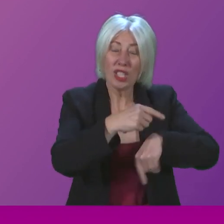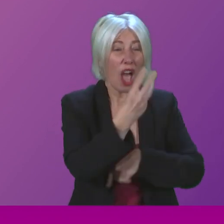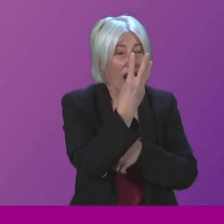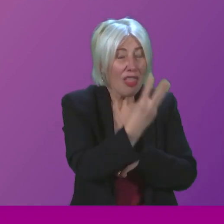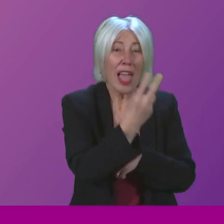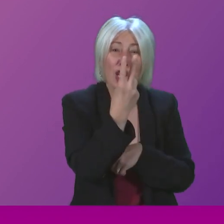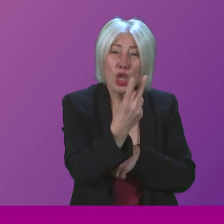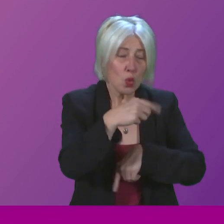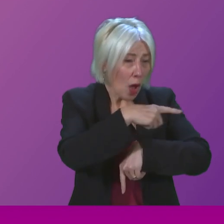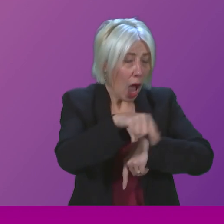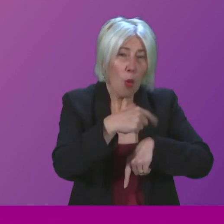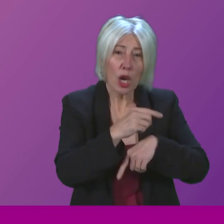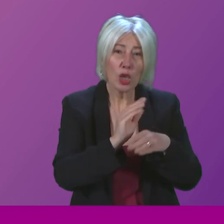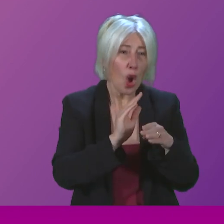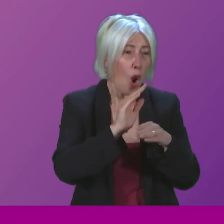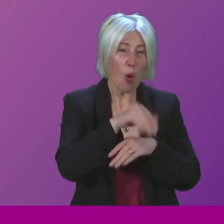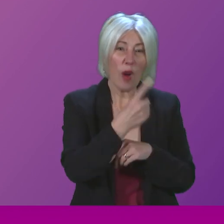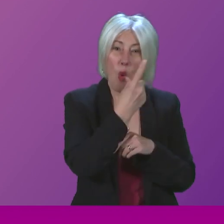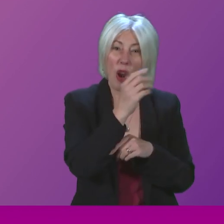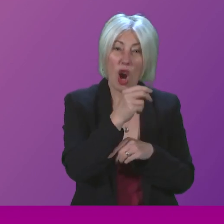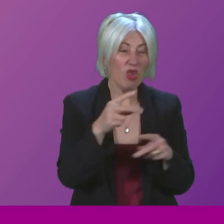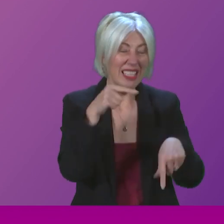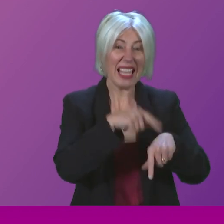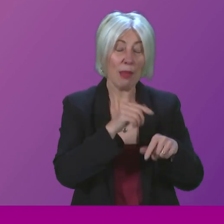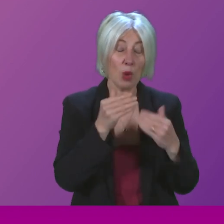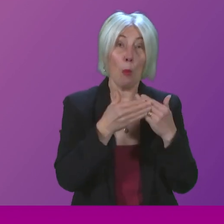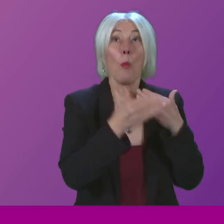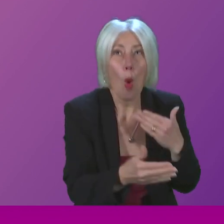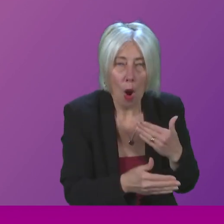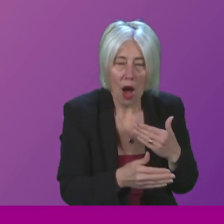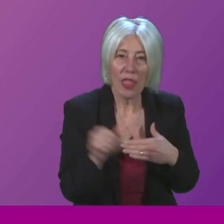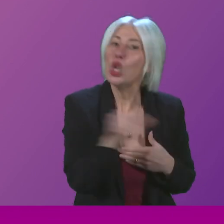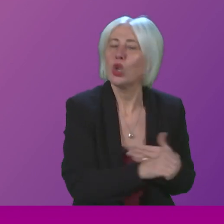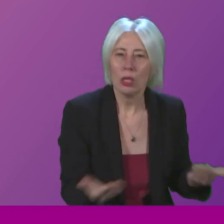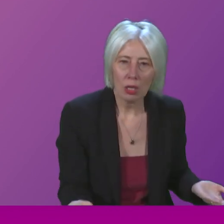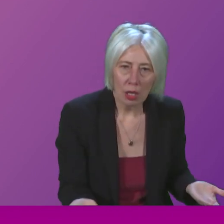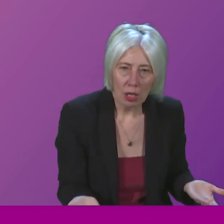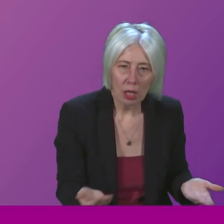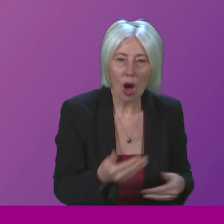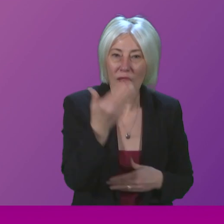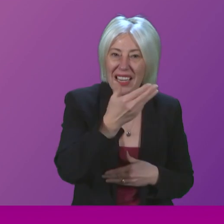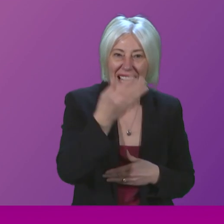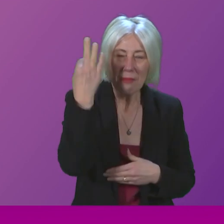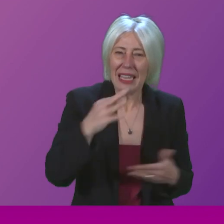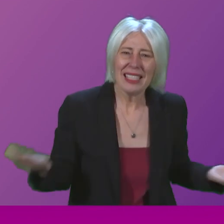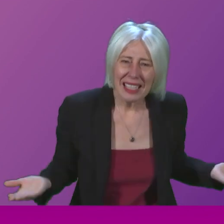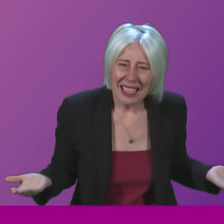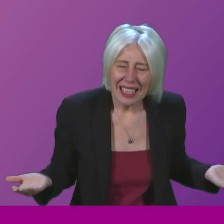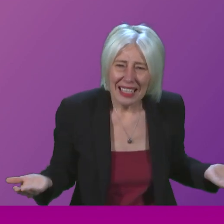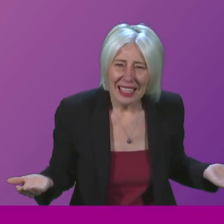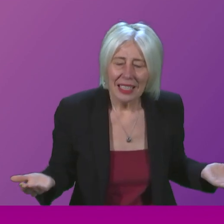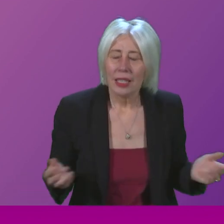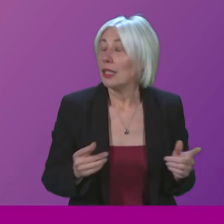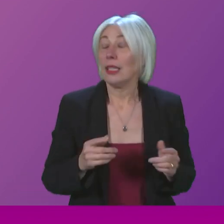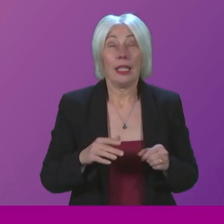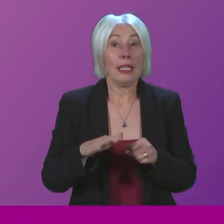hours is more than a hundred times longer than the wait he was supposed to have of 19 minutes. And the